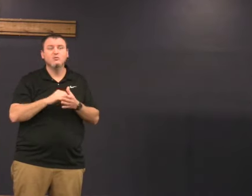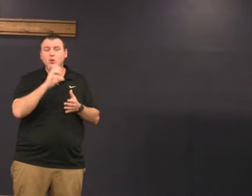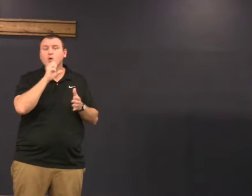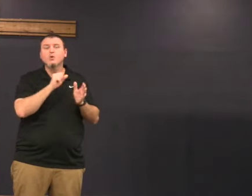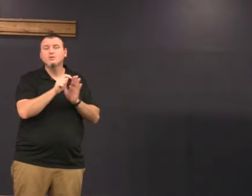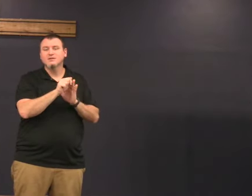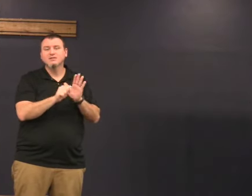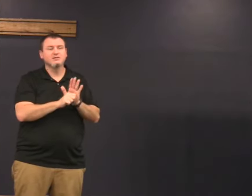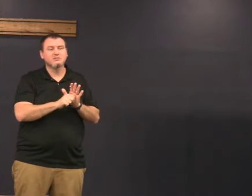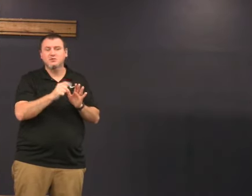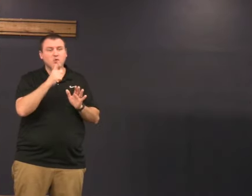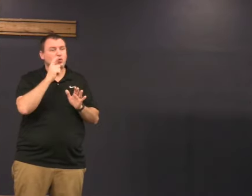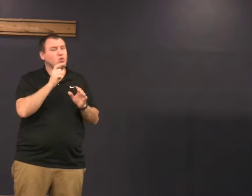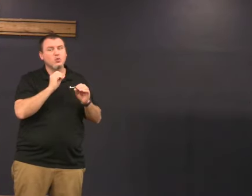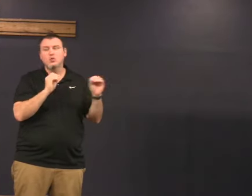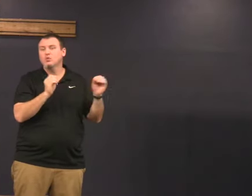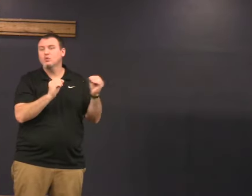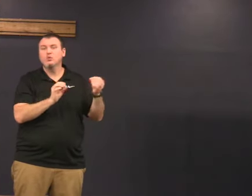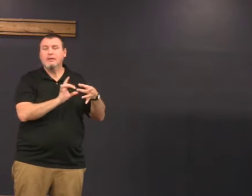believers of the Old Testament.